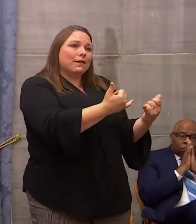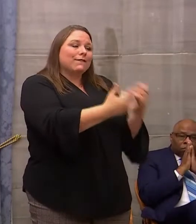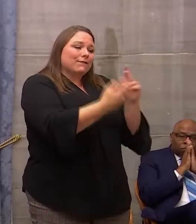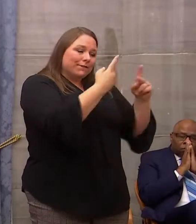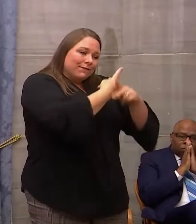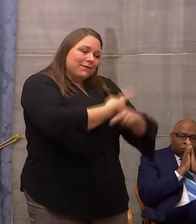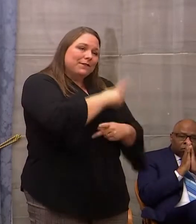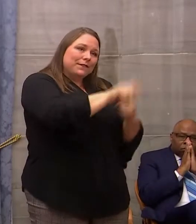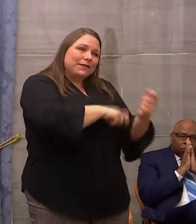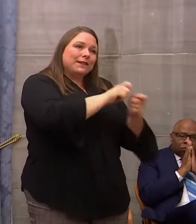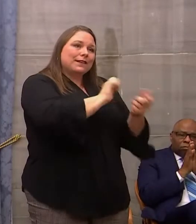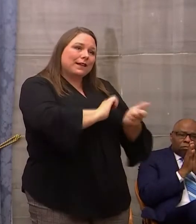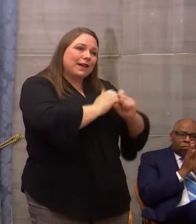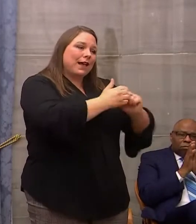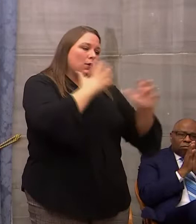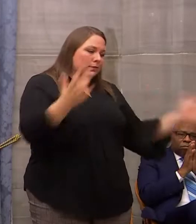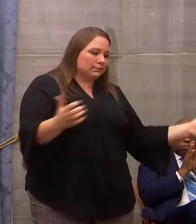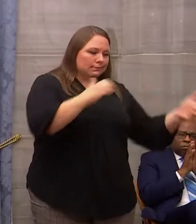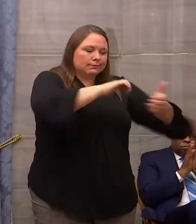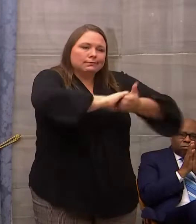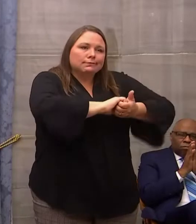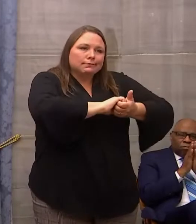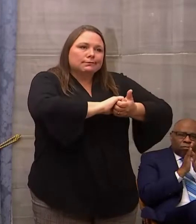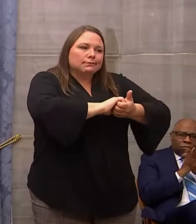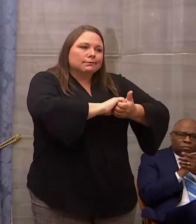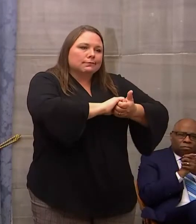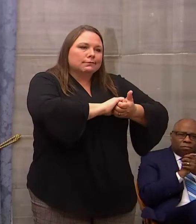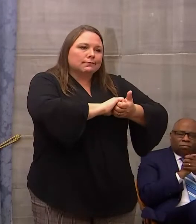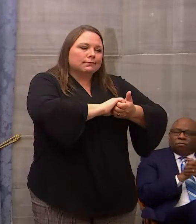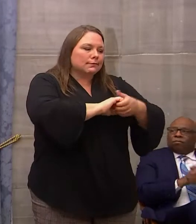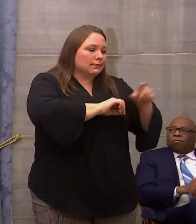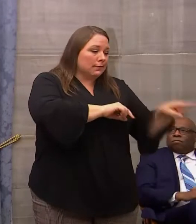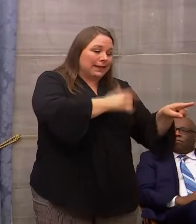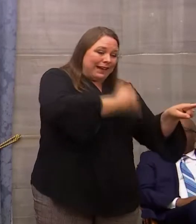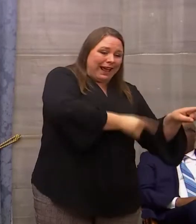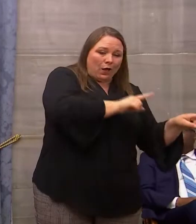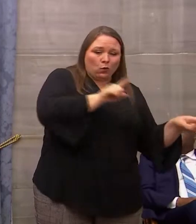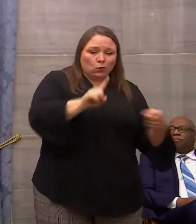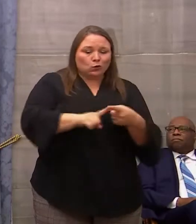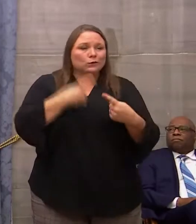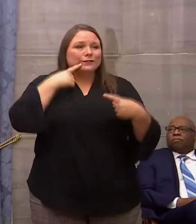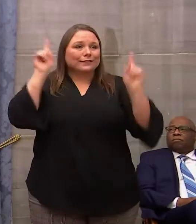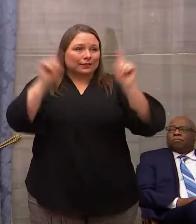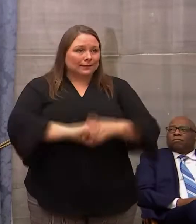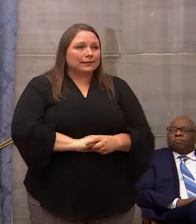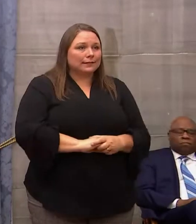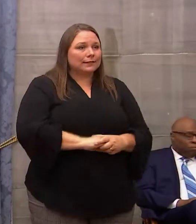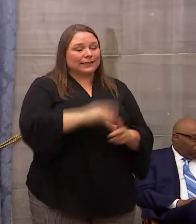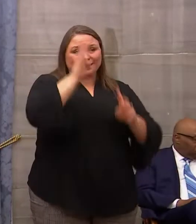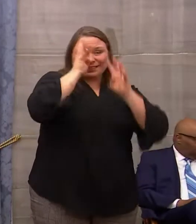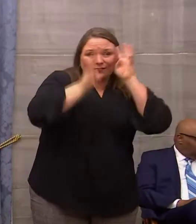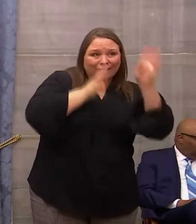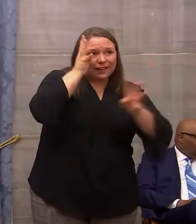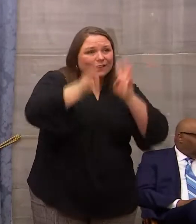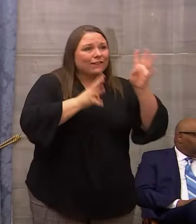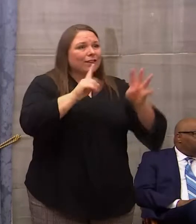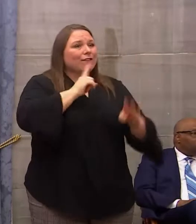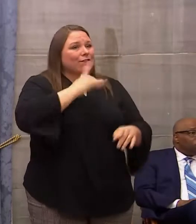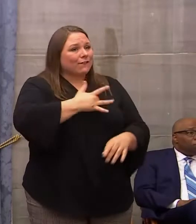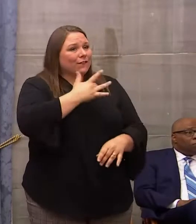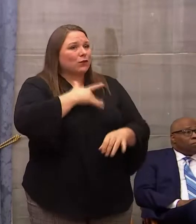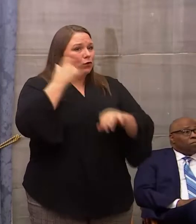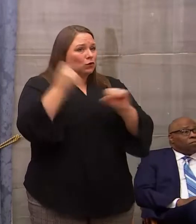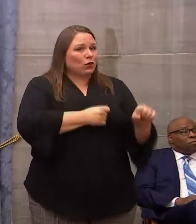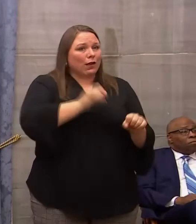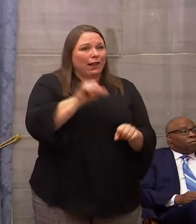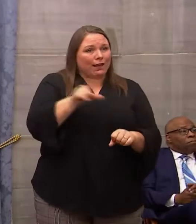a way to bridge the gap between where they are and where they want to be. It's innovative. It is creative. I do believe, as